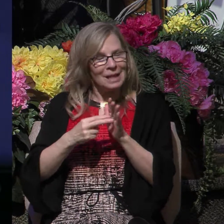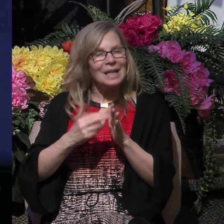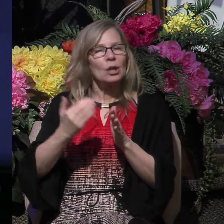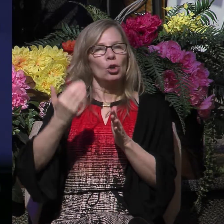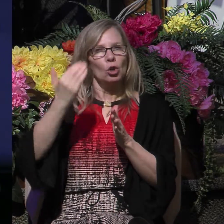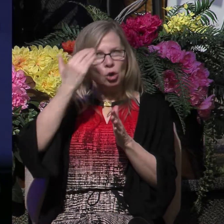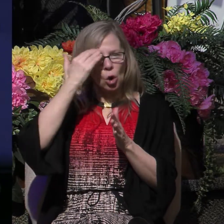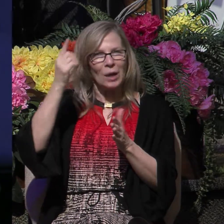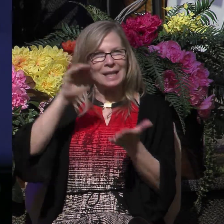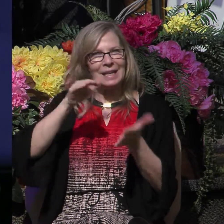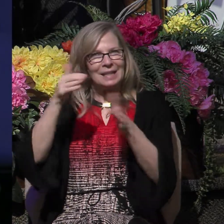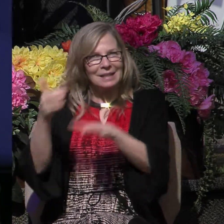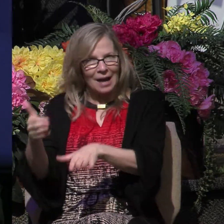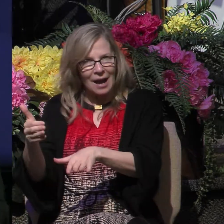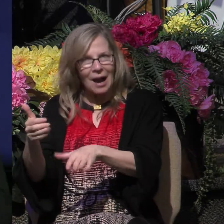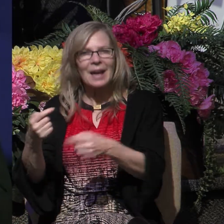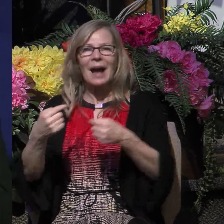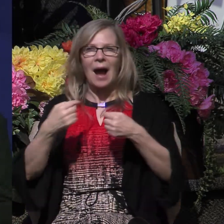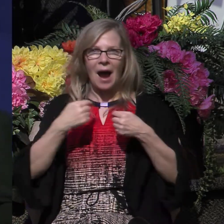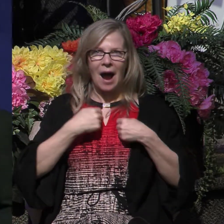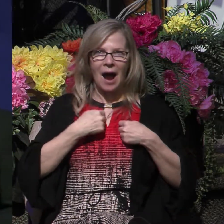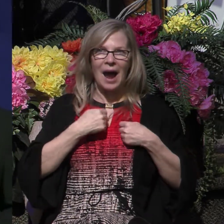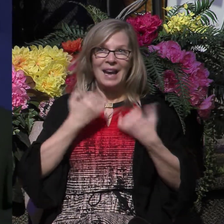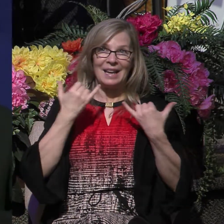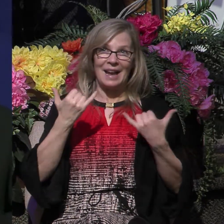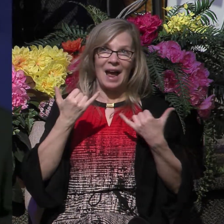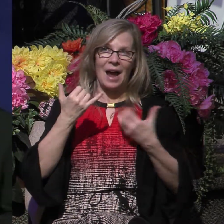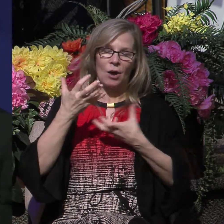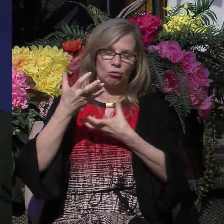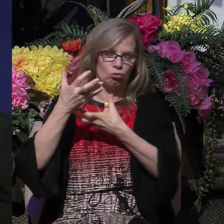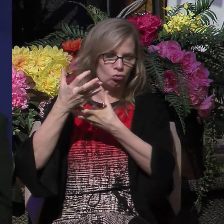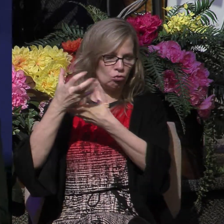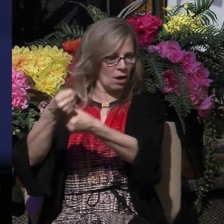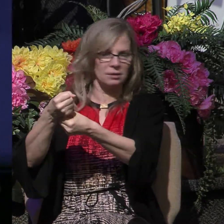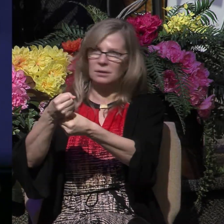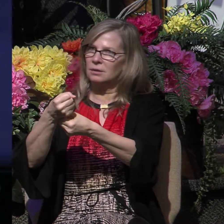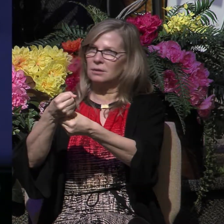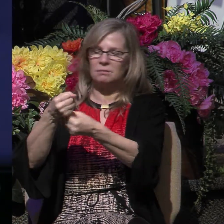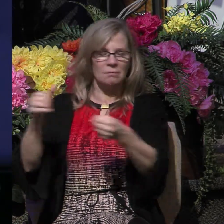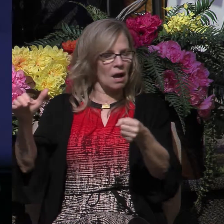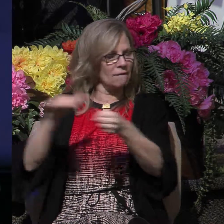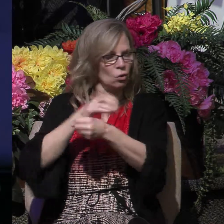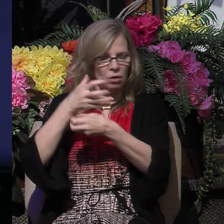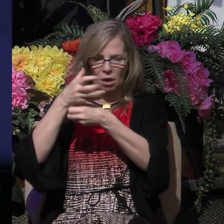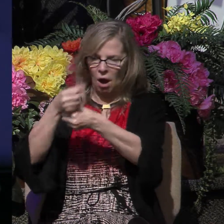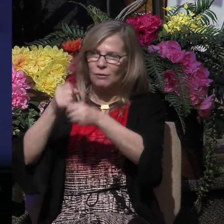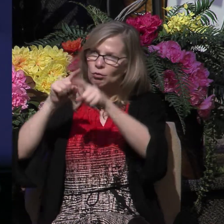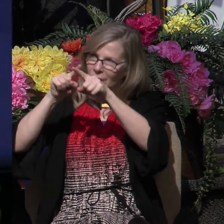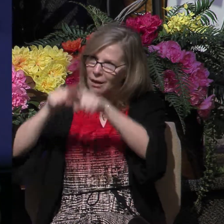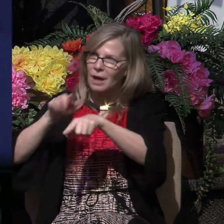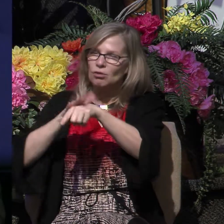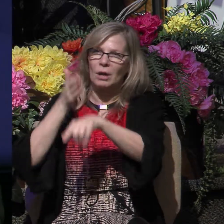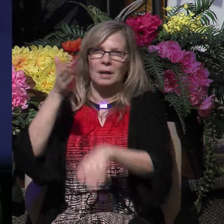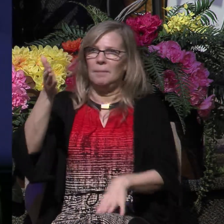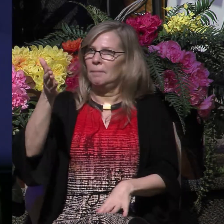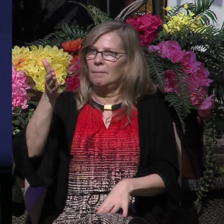sinners, you have placed your trust, you have placed your confidence, your reliance on him and his death on the cross,